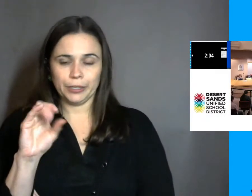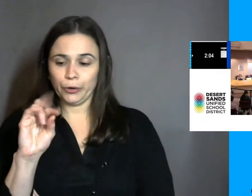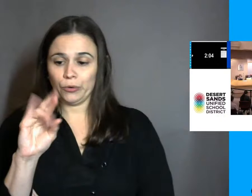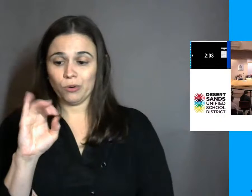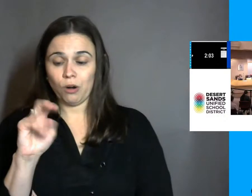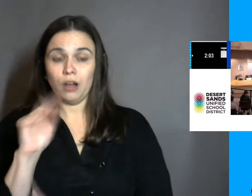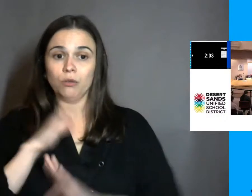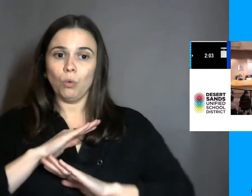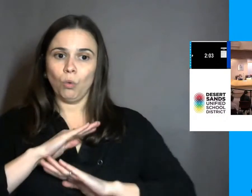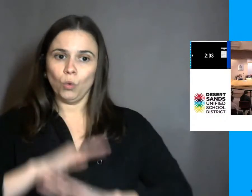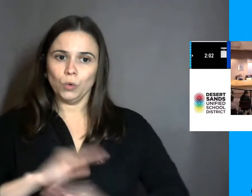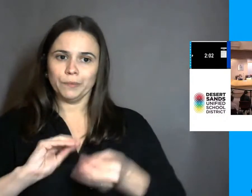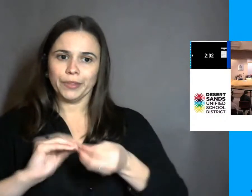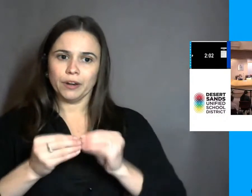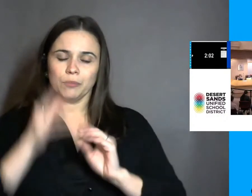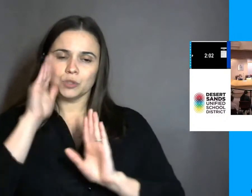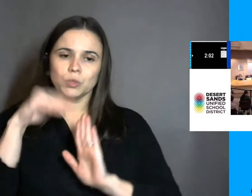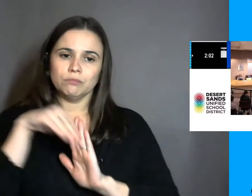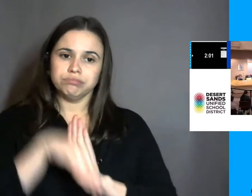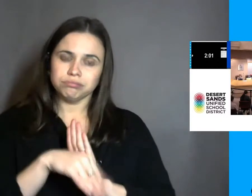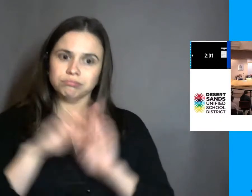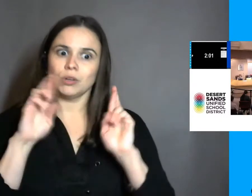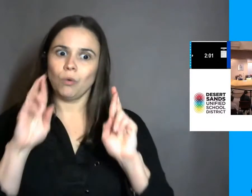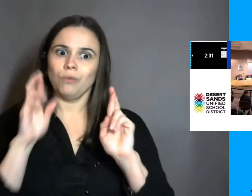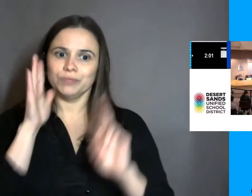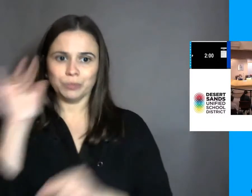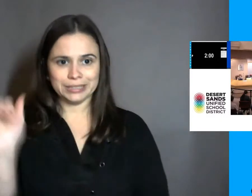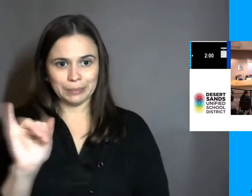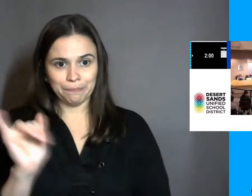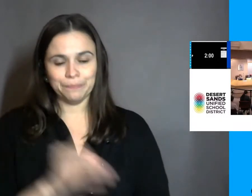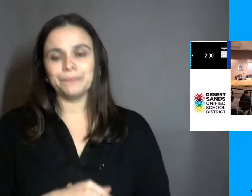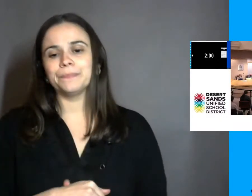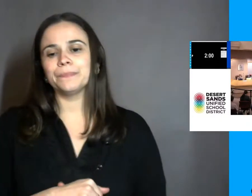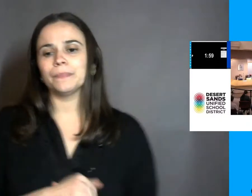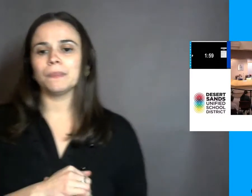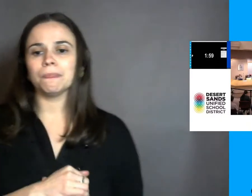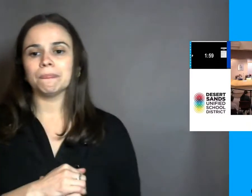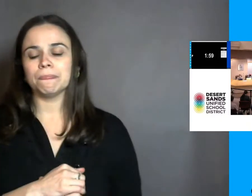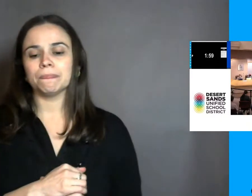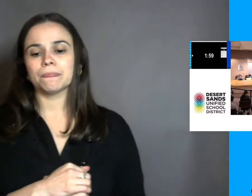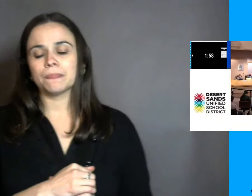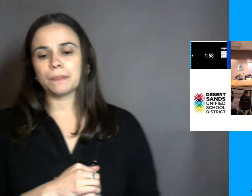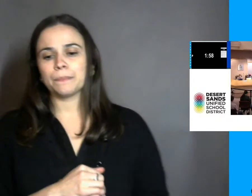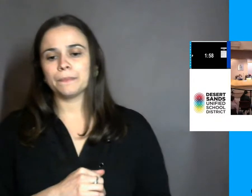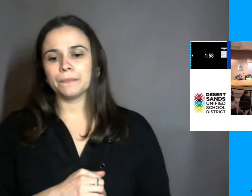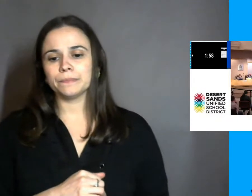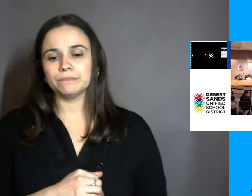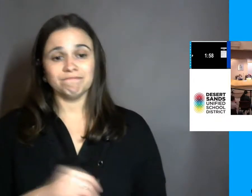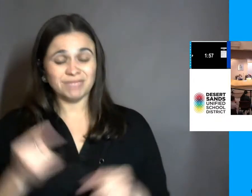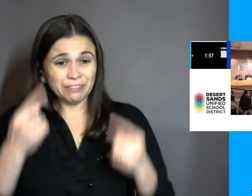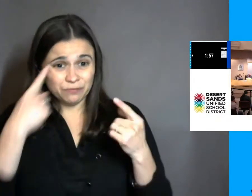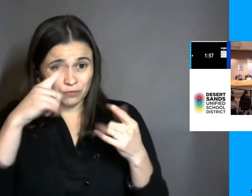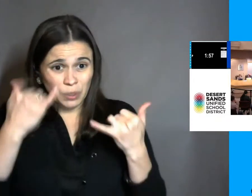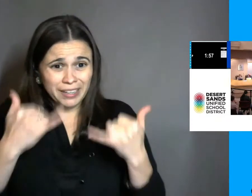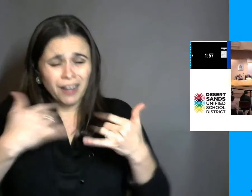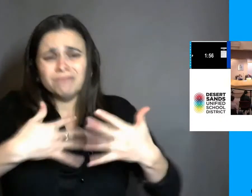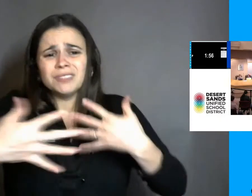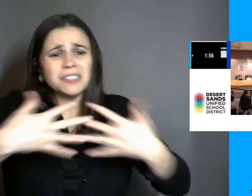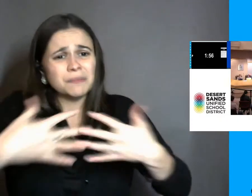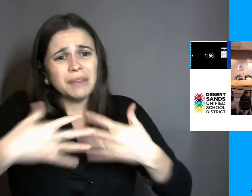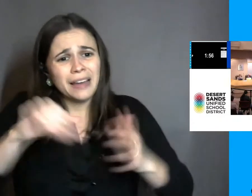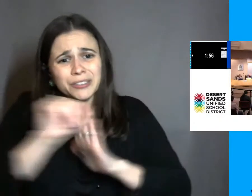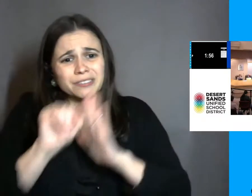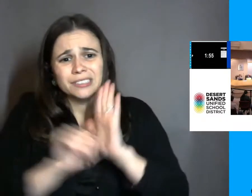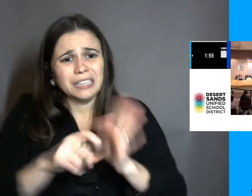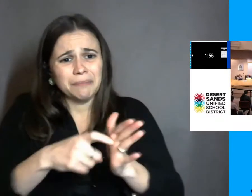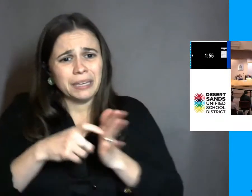declining, and I hope they will continue to do so. And in the meantime, regardless of the state mandate, I hope you continue to require